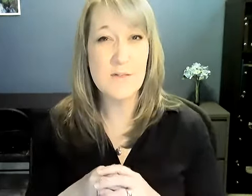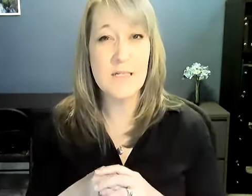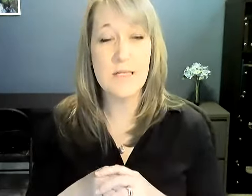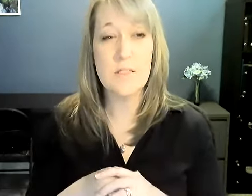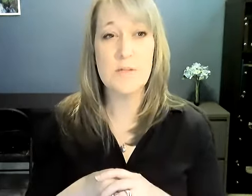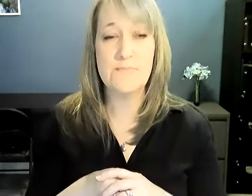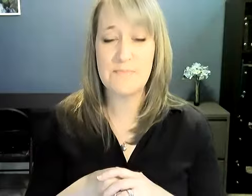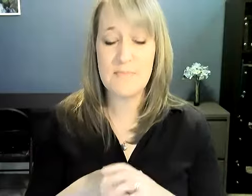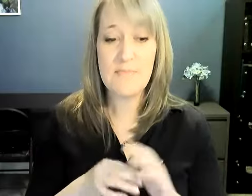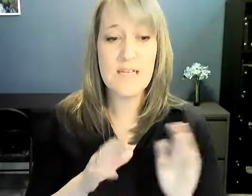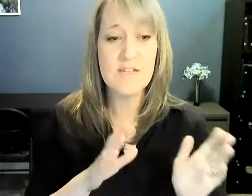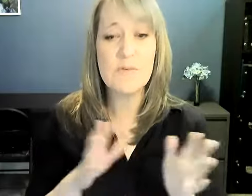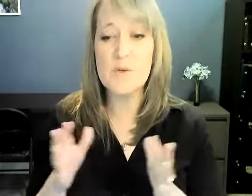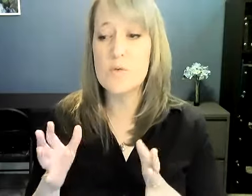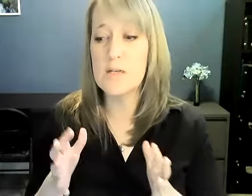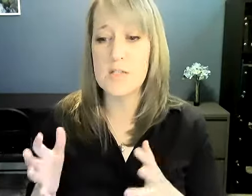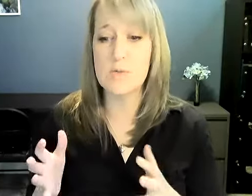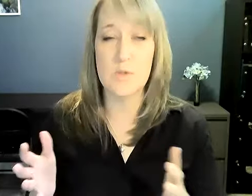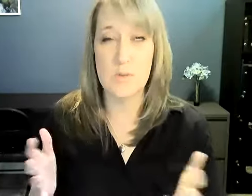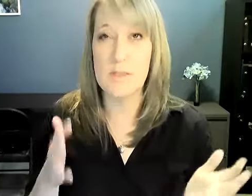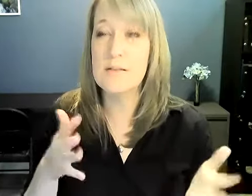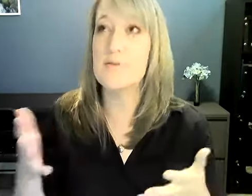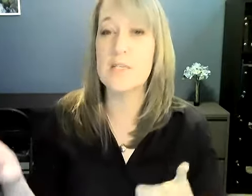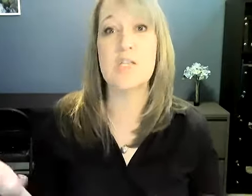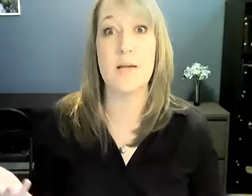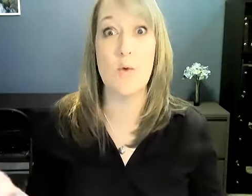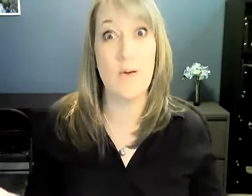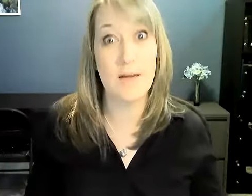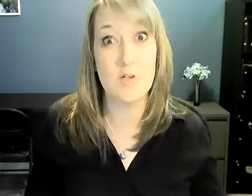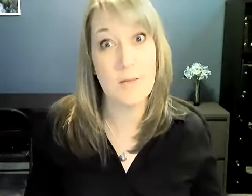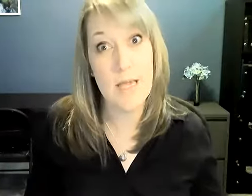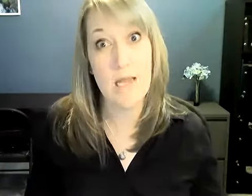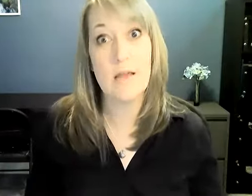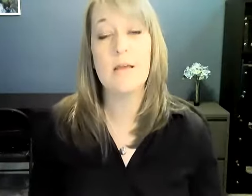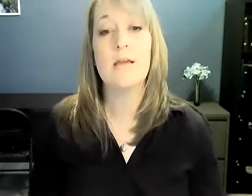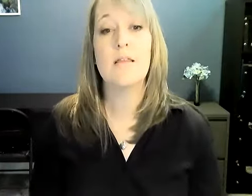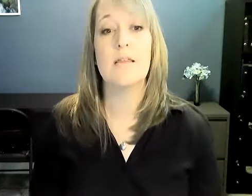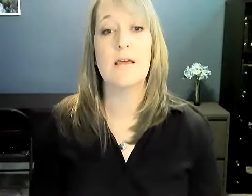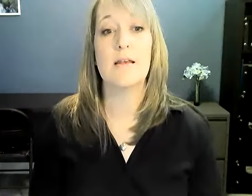in English. So if you want to, which you will, differentiate what you actually mean, then